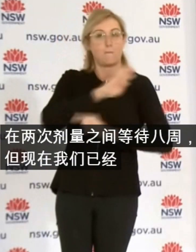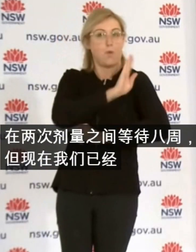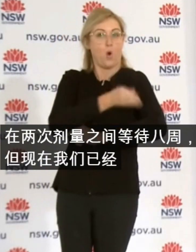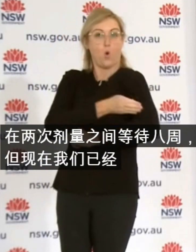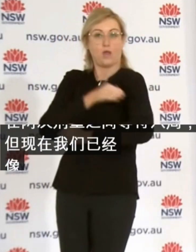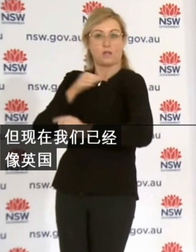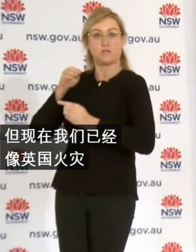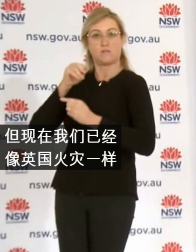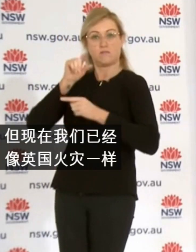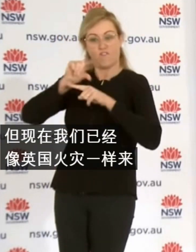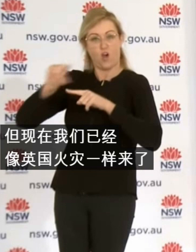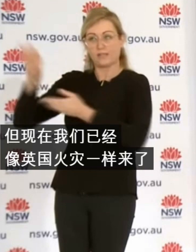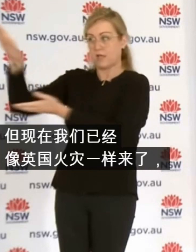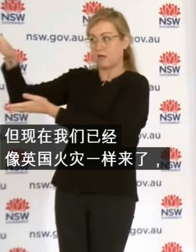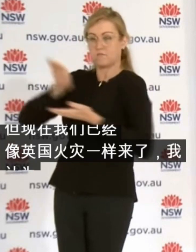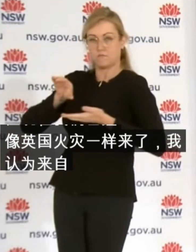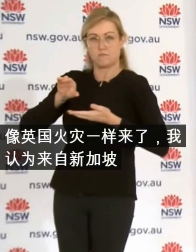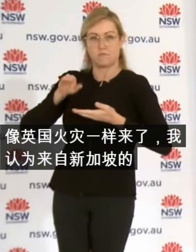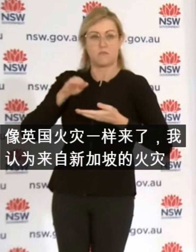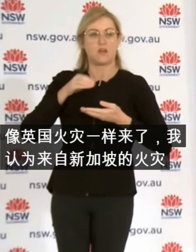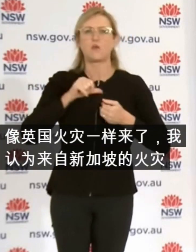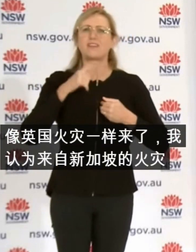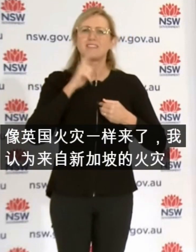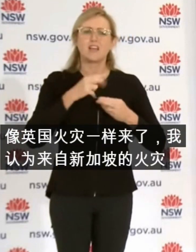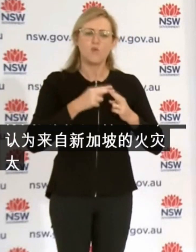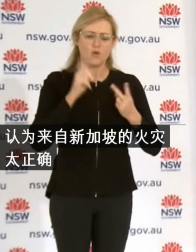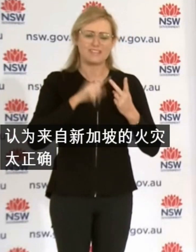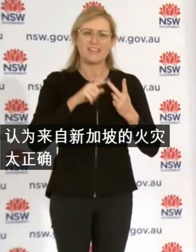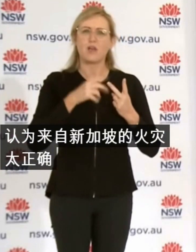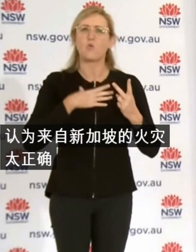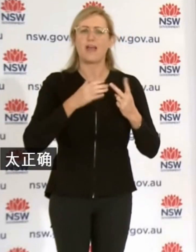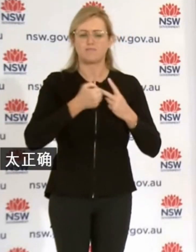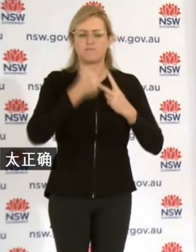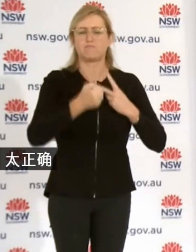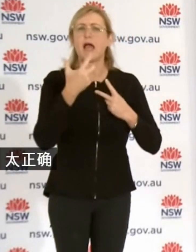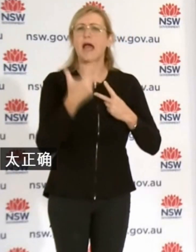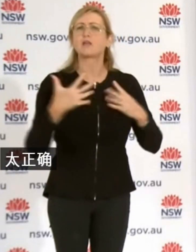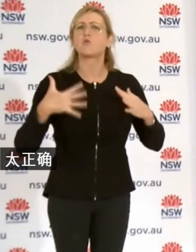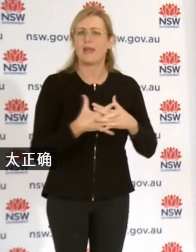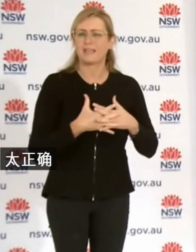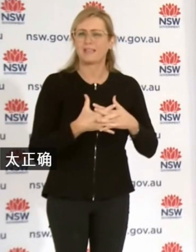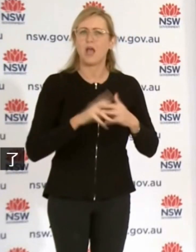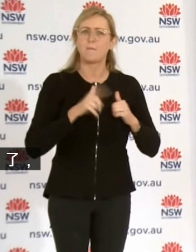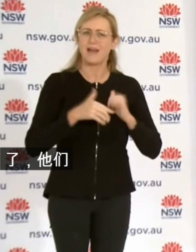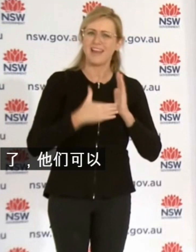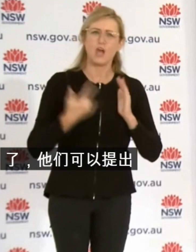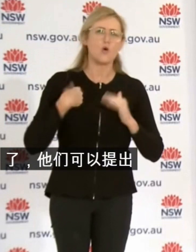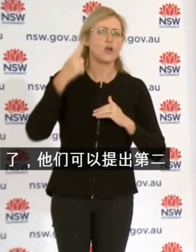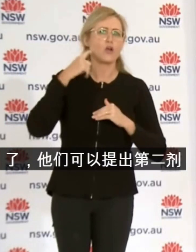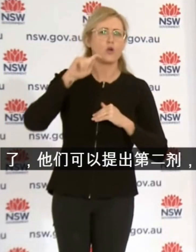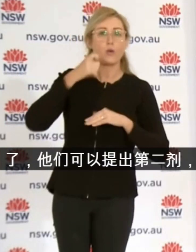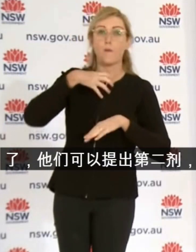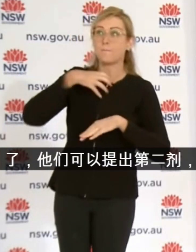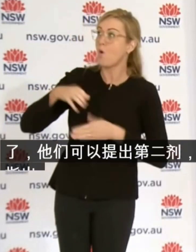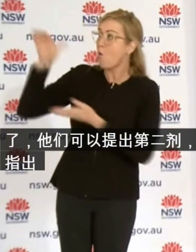got like the UK Pfizer coming on board, and I think the Pfizer from Singapore too, right? Can they bring forward that